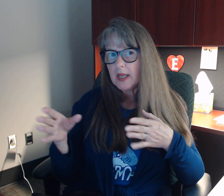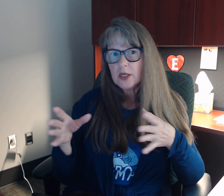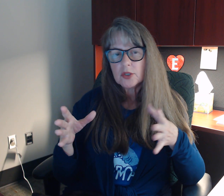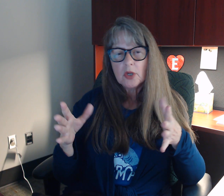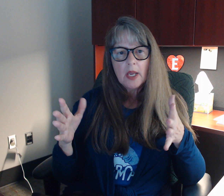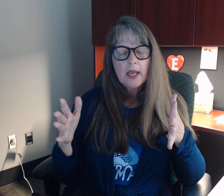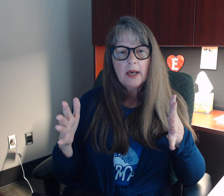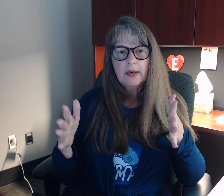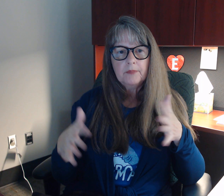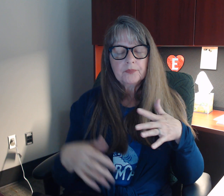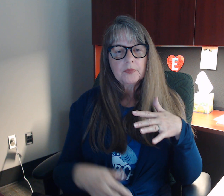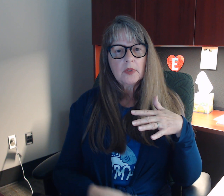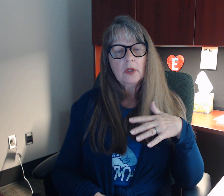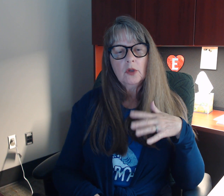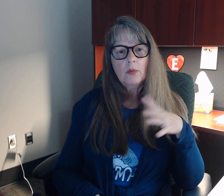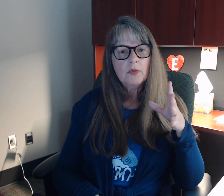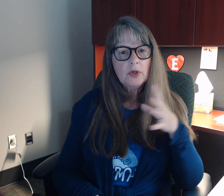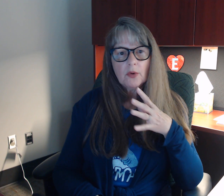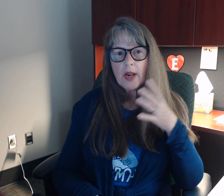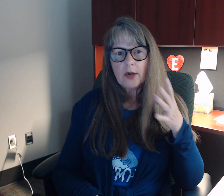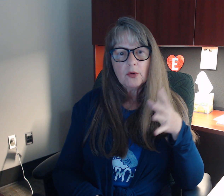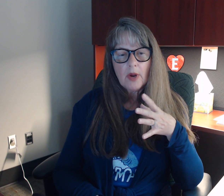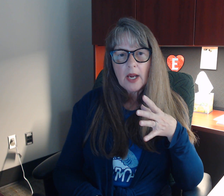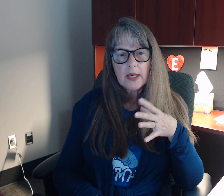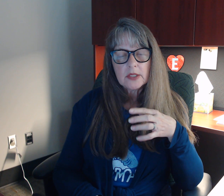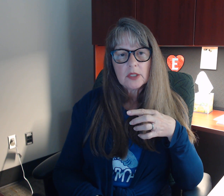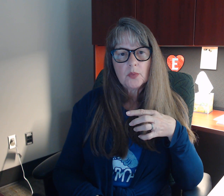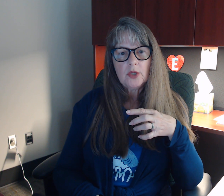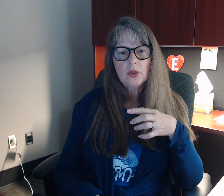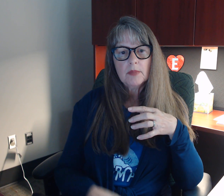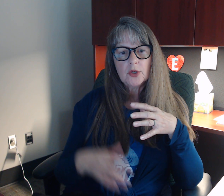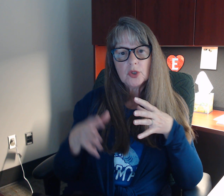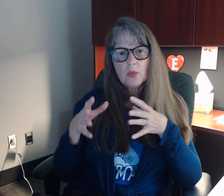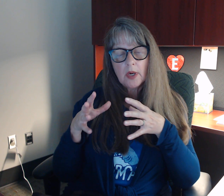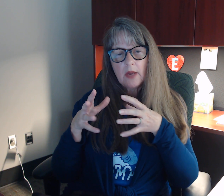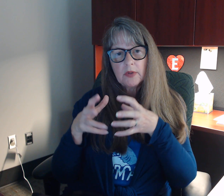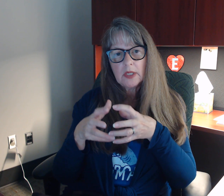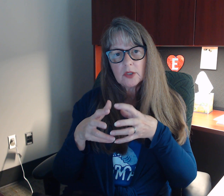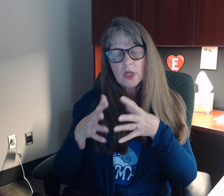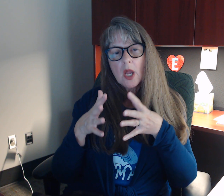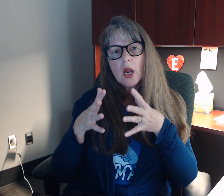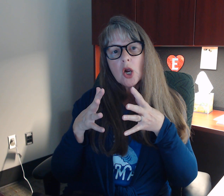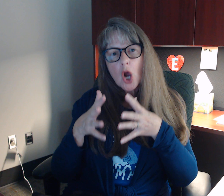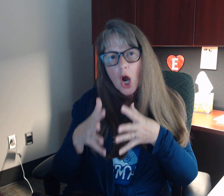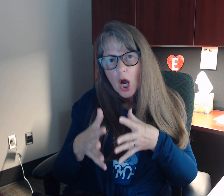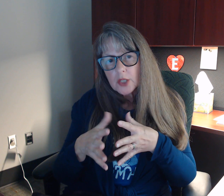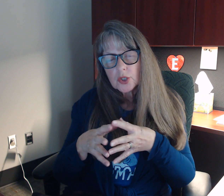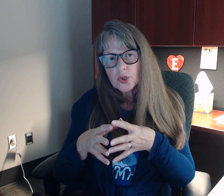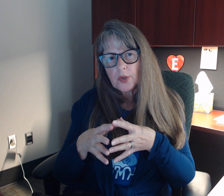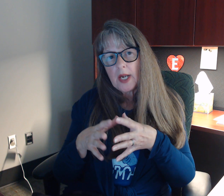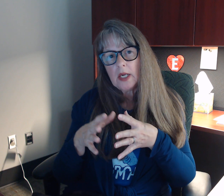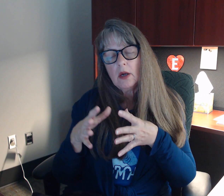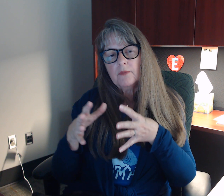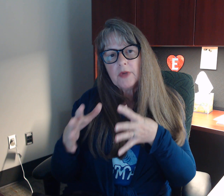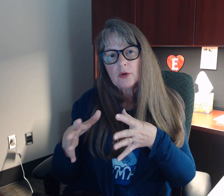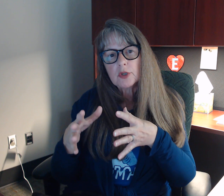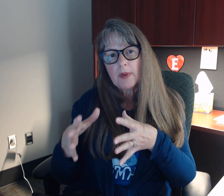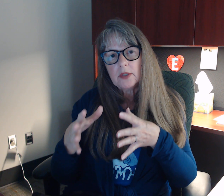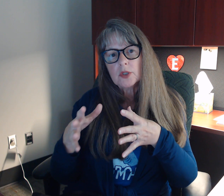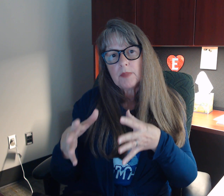space. Moving your head or your eyes is way too much. You want everything as concentrated on finger spelling as